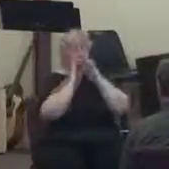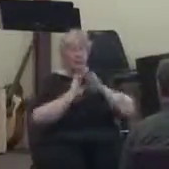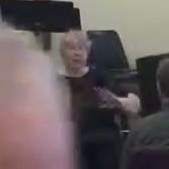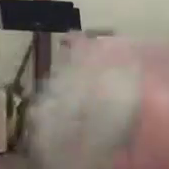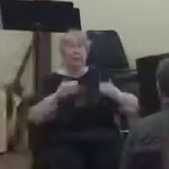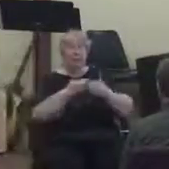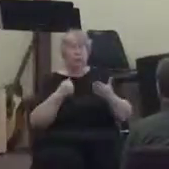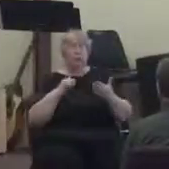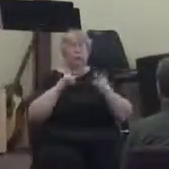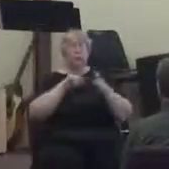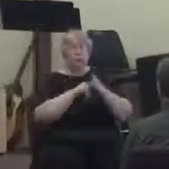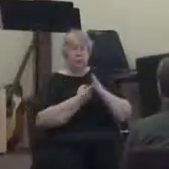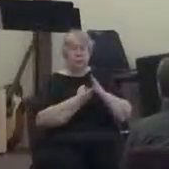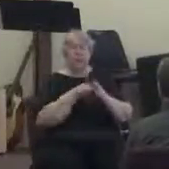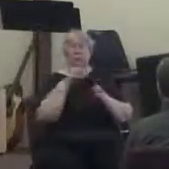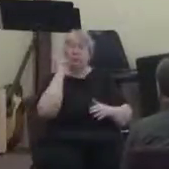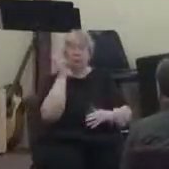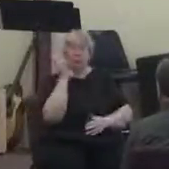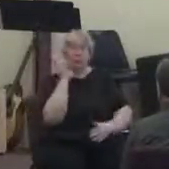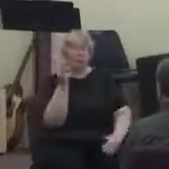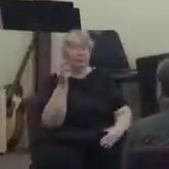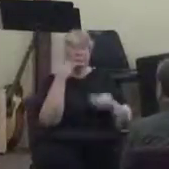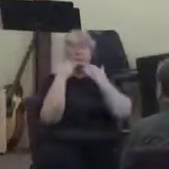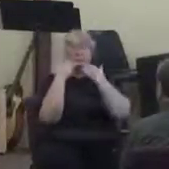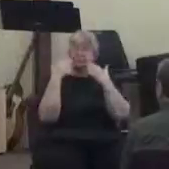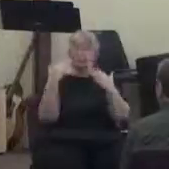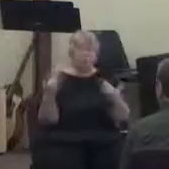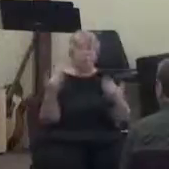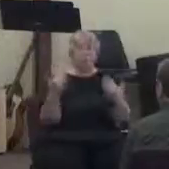the message. Thank you. I just really thank you.